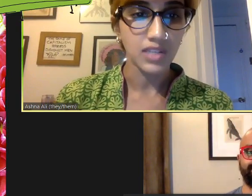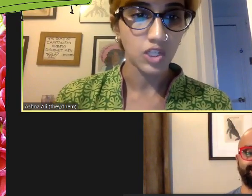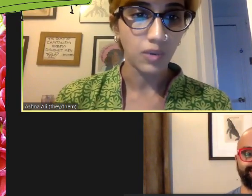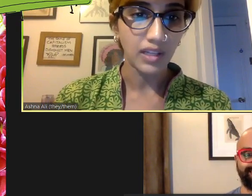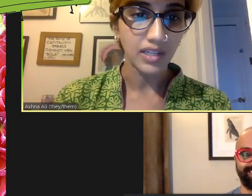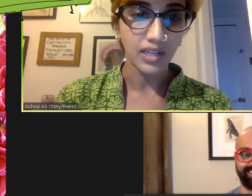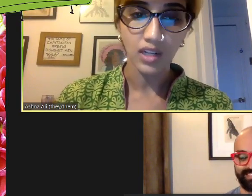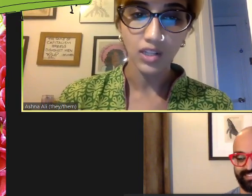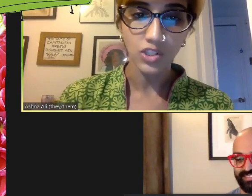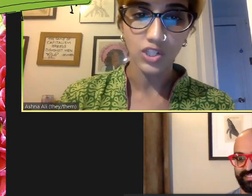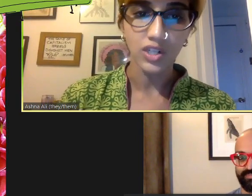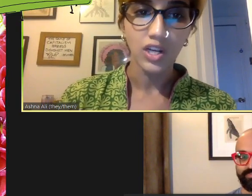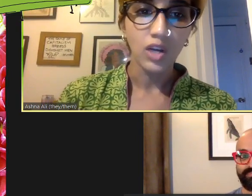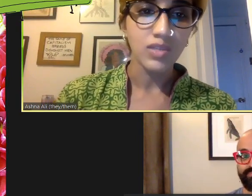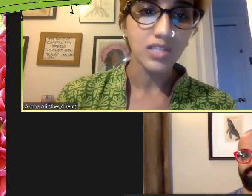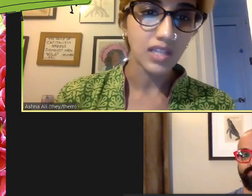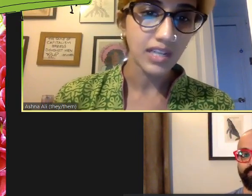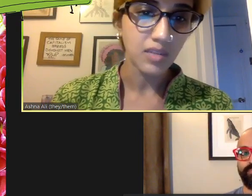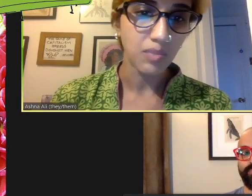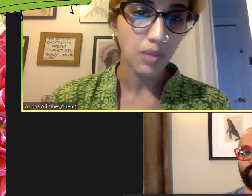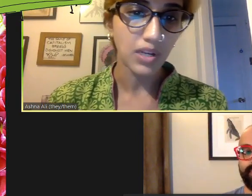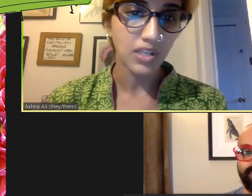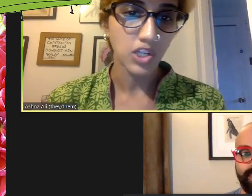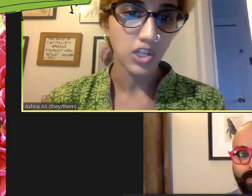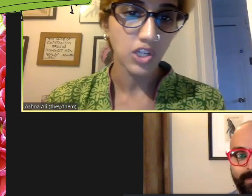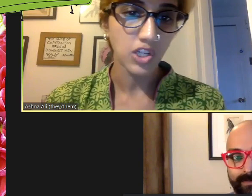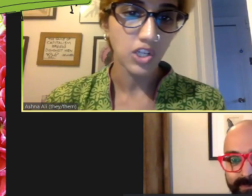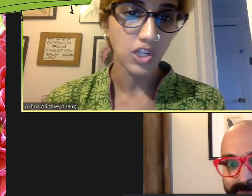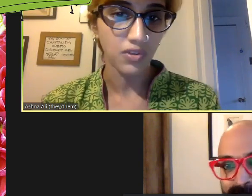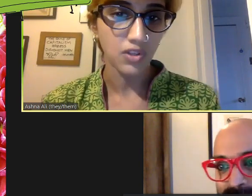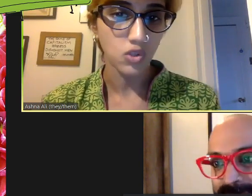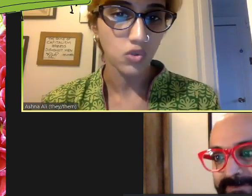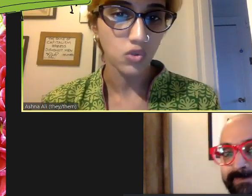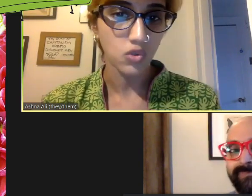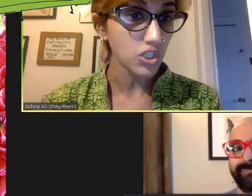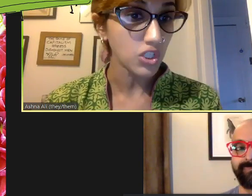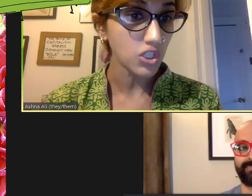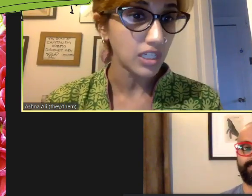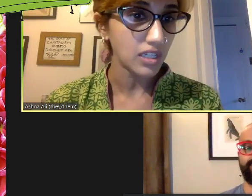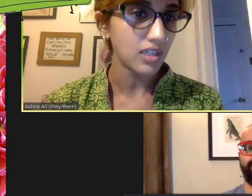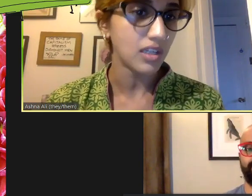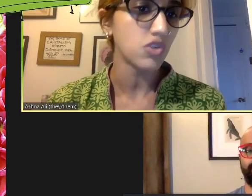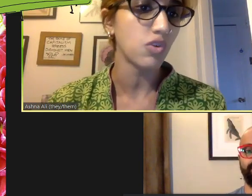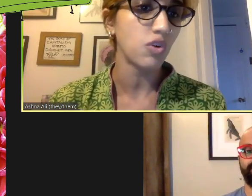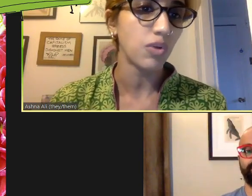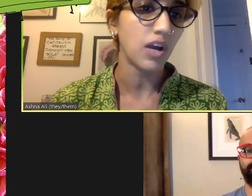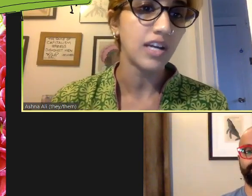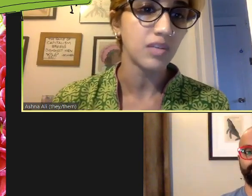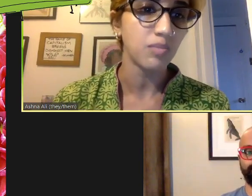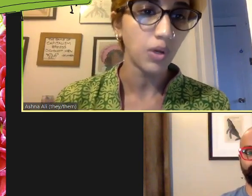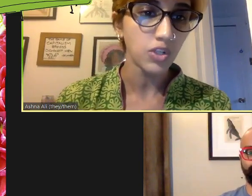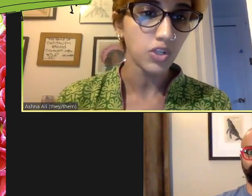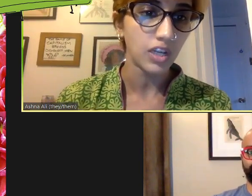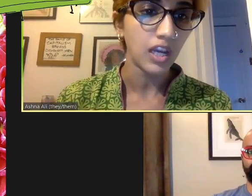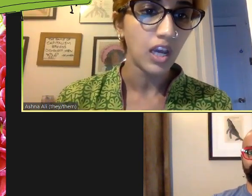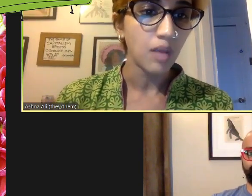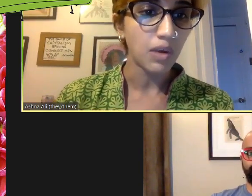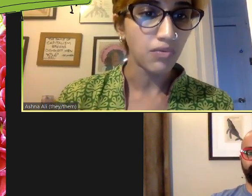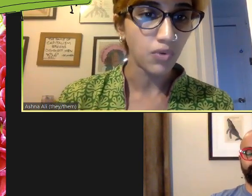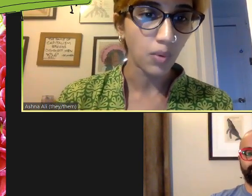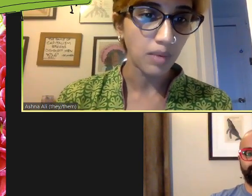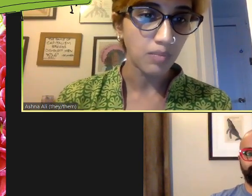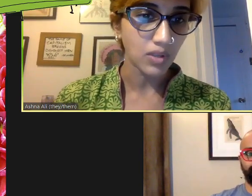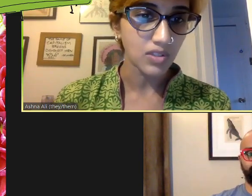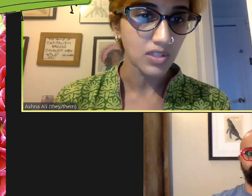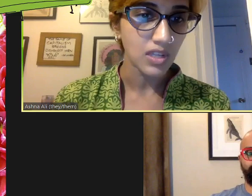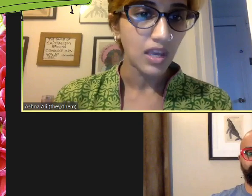of sexuality and culture, was selected by Brenda Shaughnessy for the 2014 Intro Prize in Poetry by